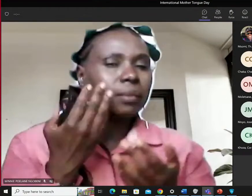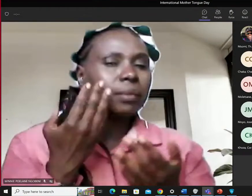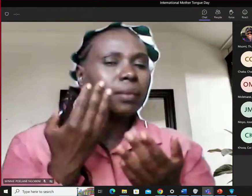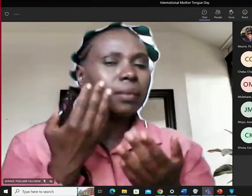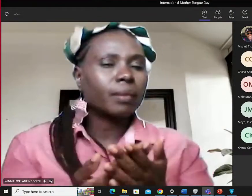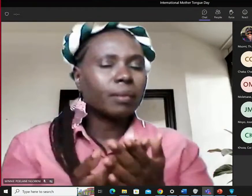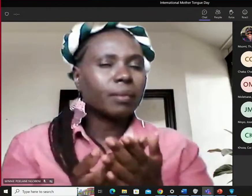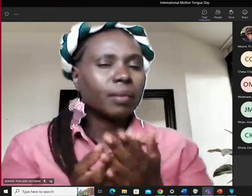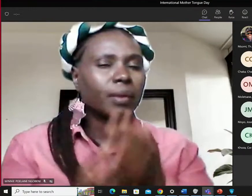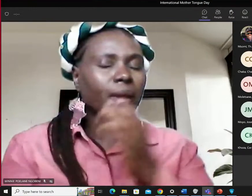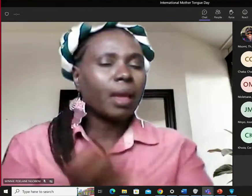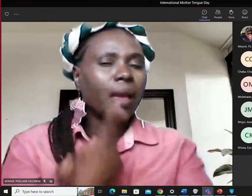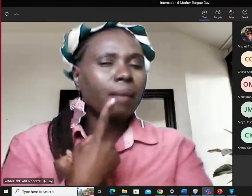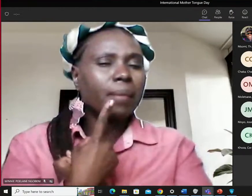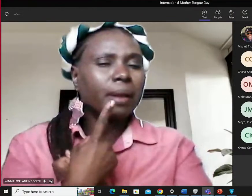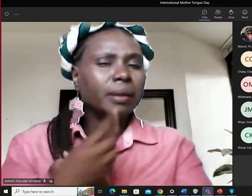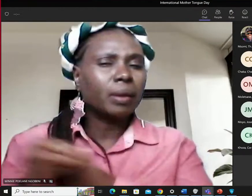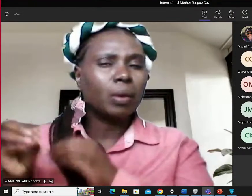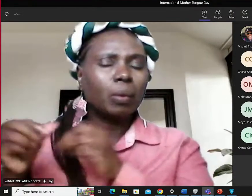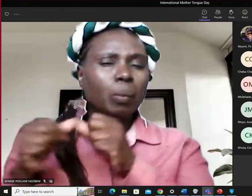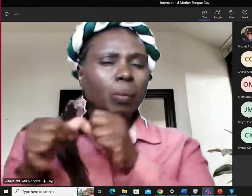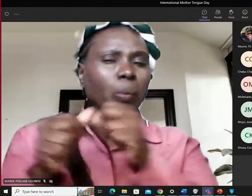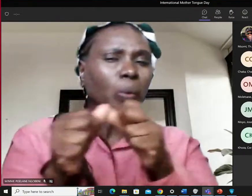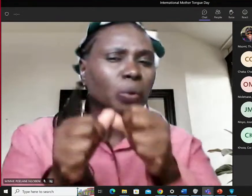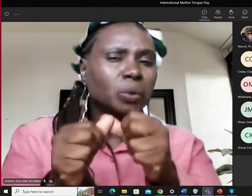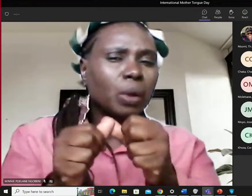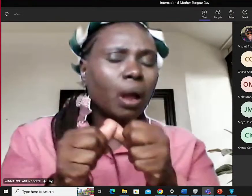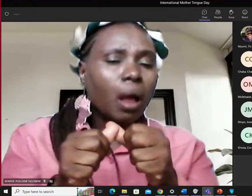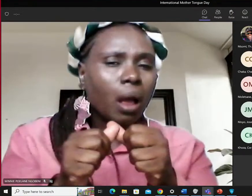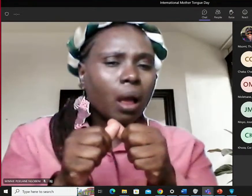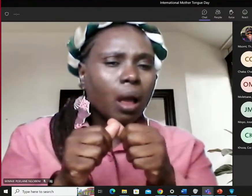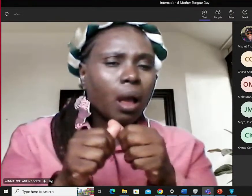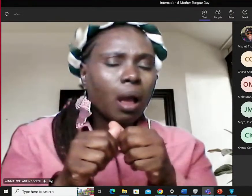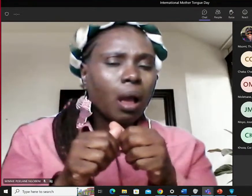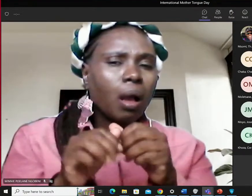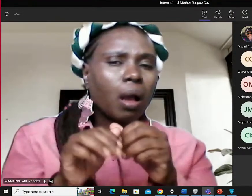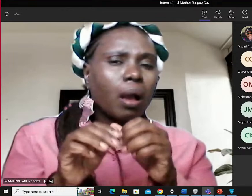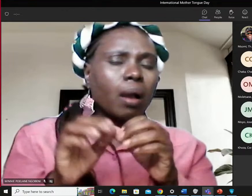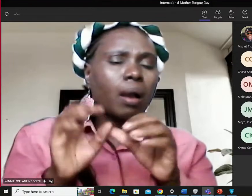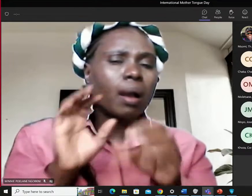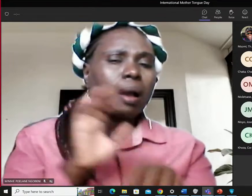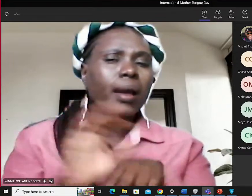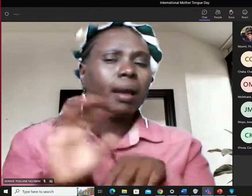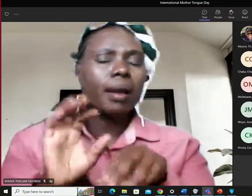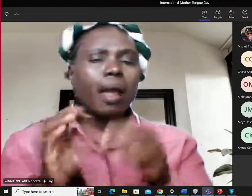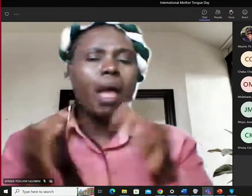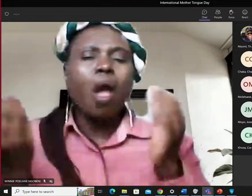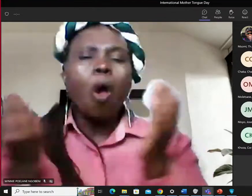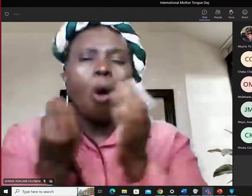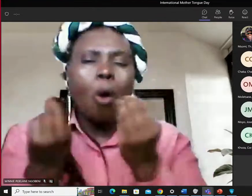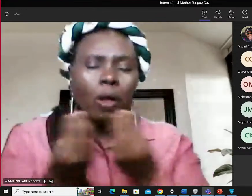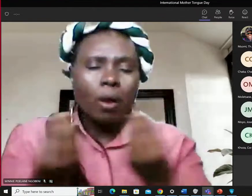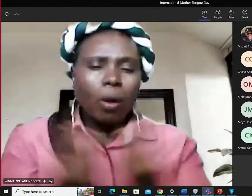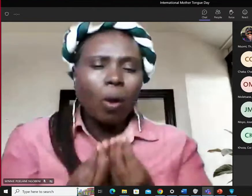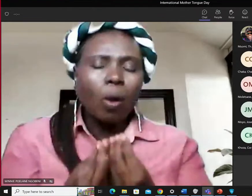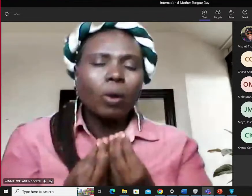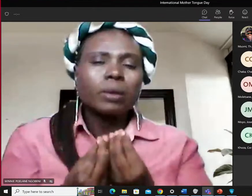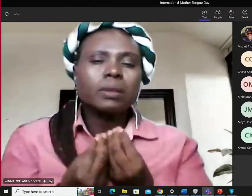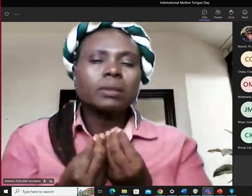they pull out of the carrot and the beetroot, everything. Now you cannot do